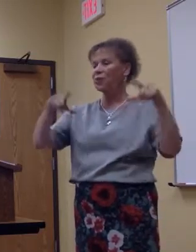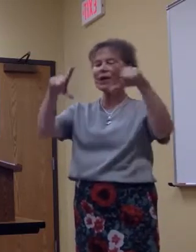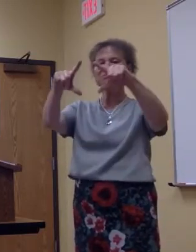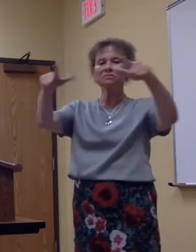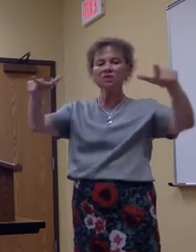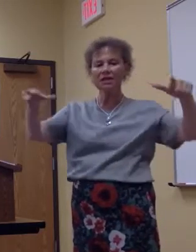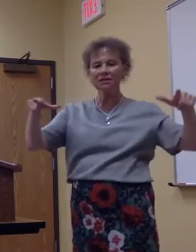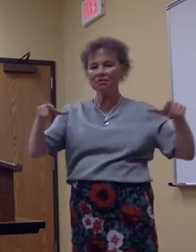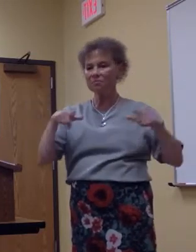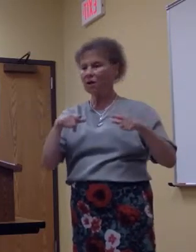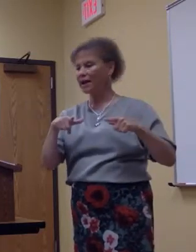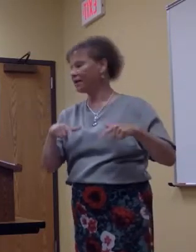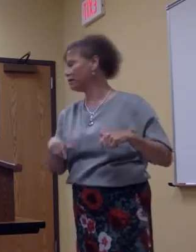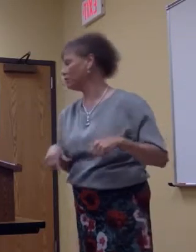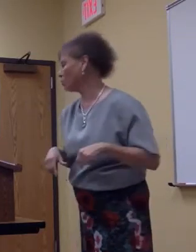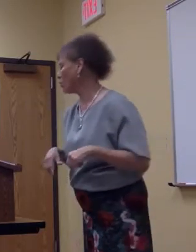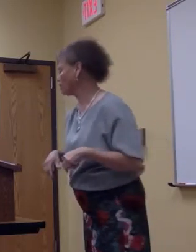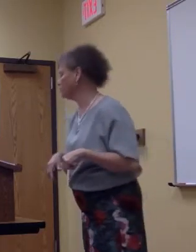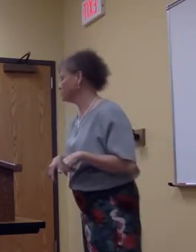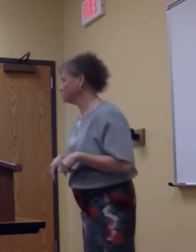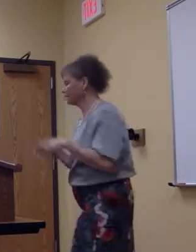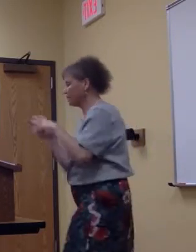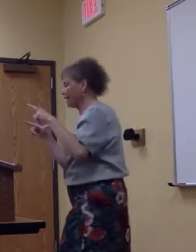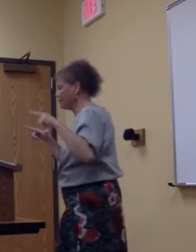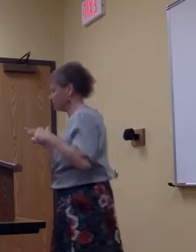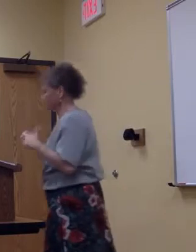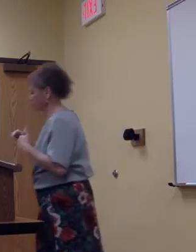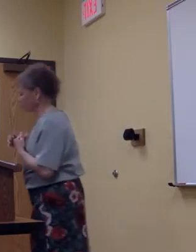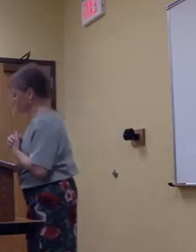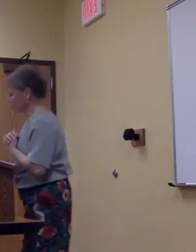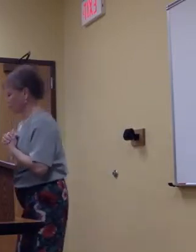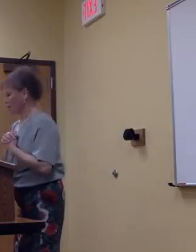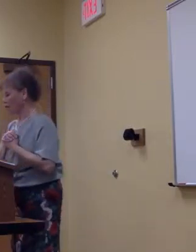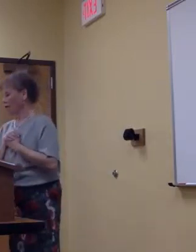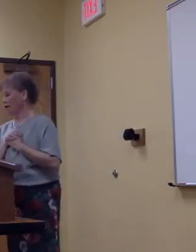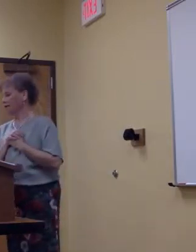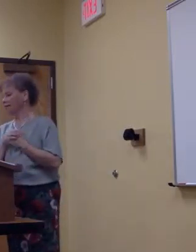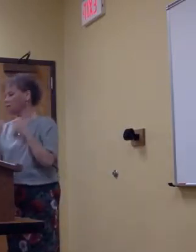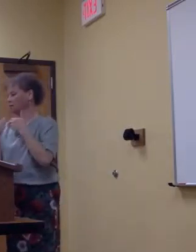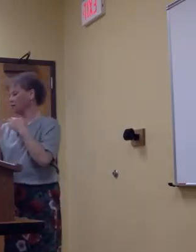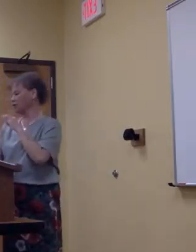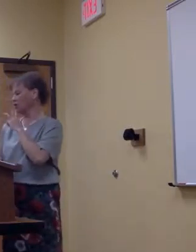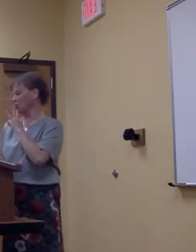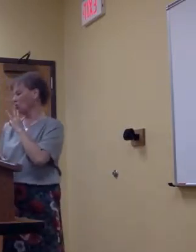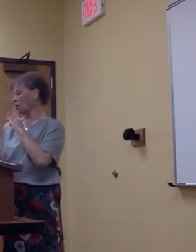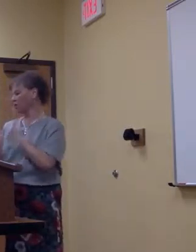way, all right? A water lake. All right, so near water.